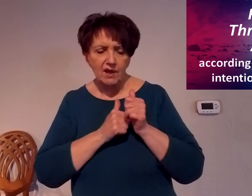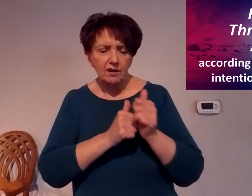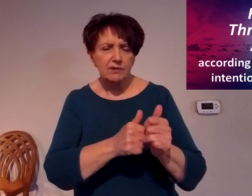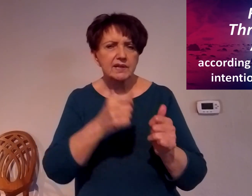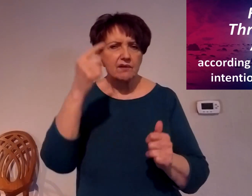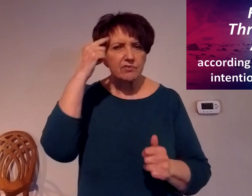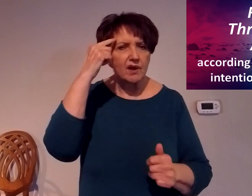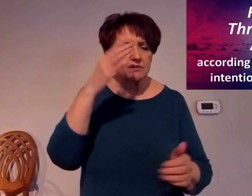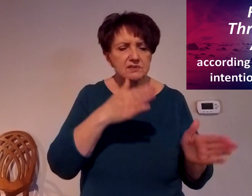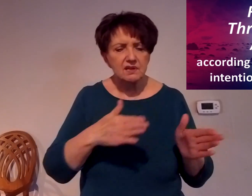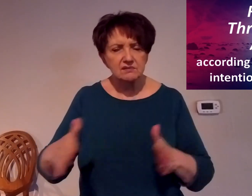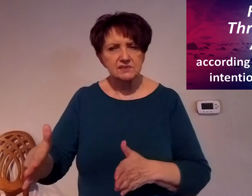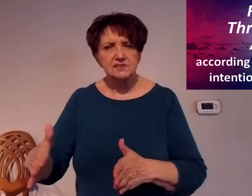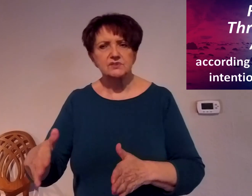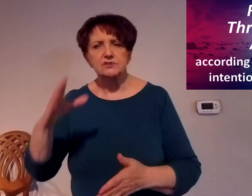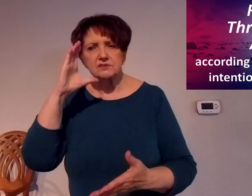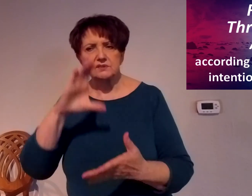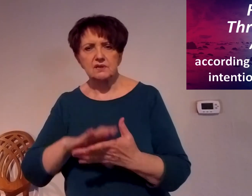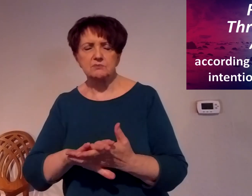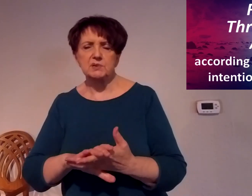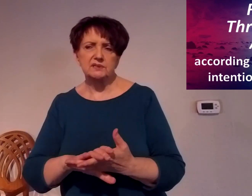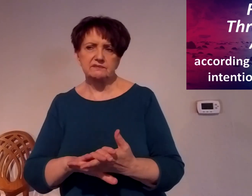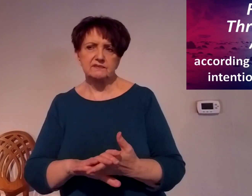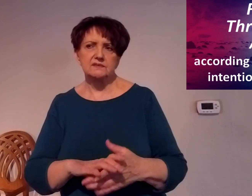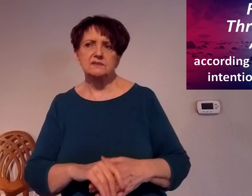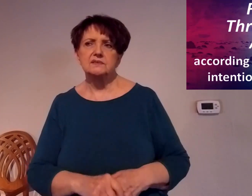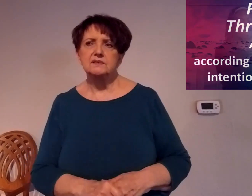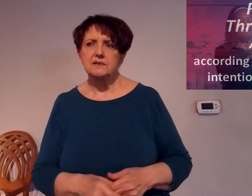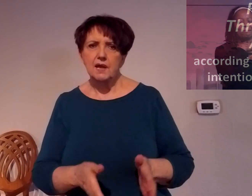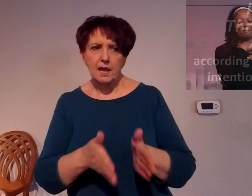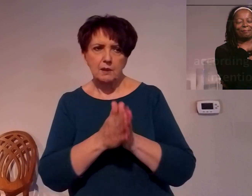intentions, and our beliefs.